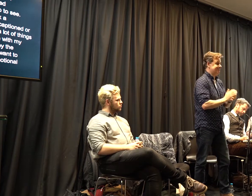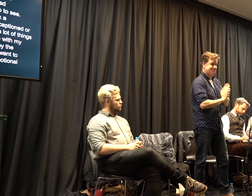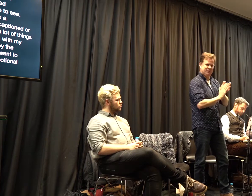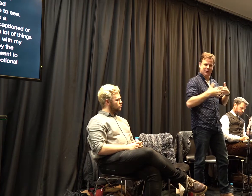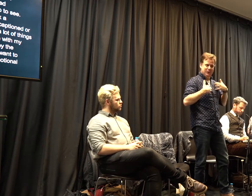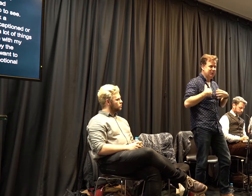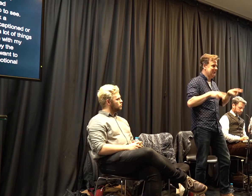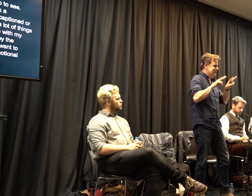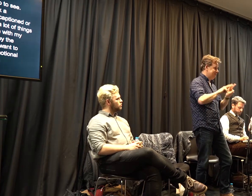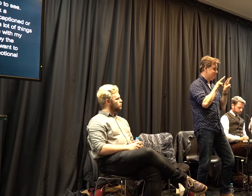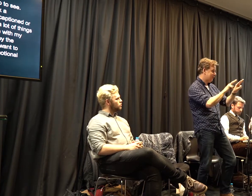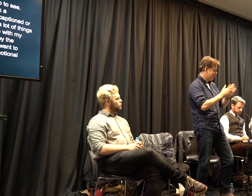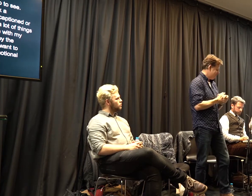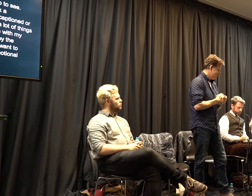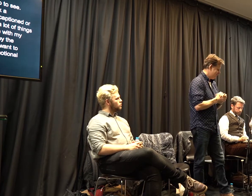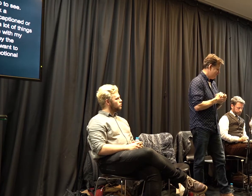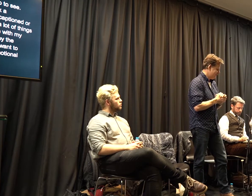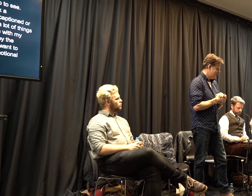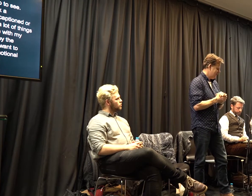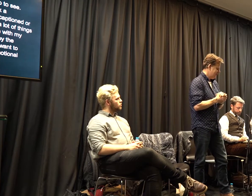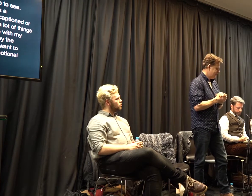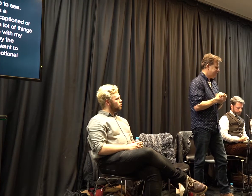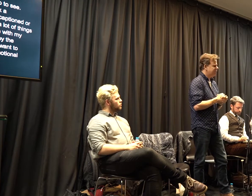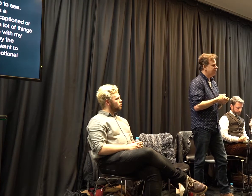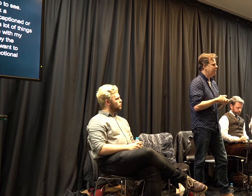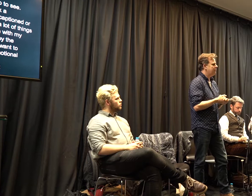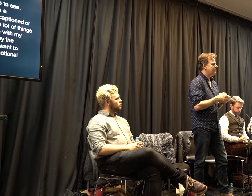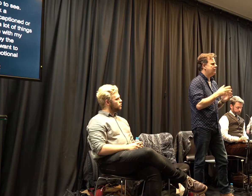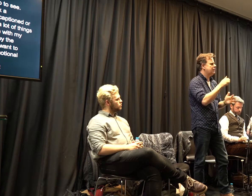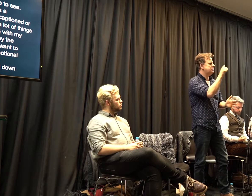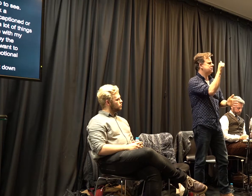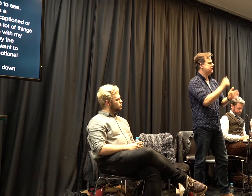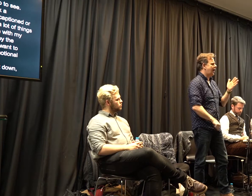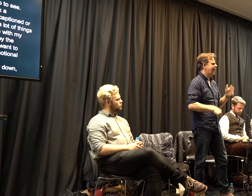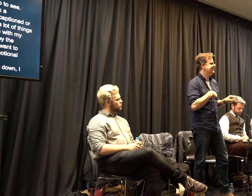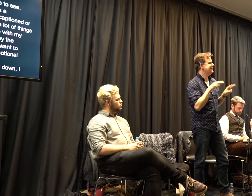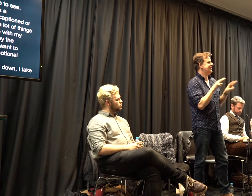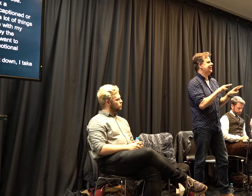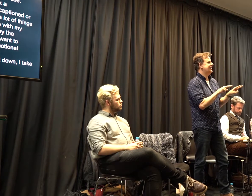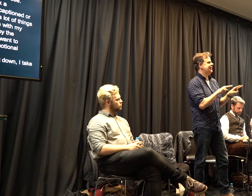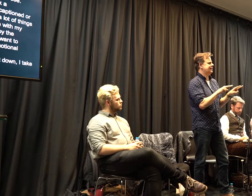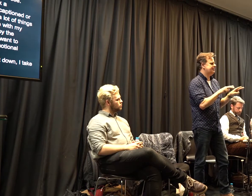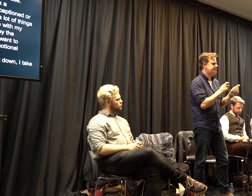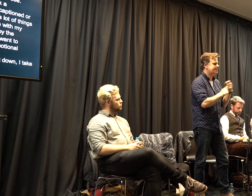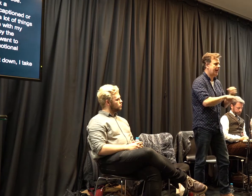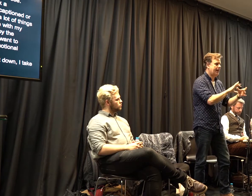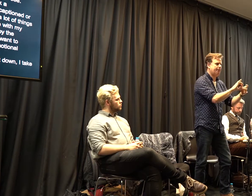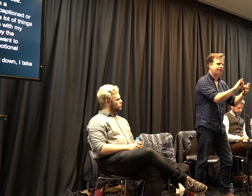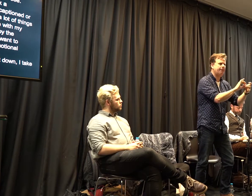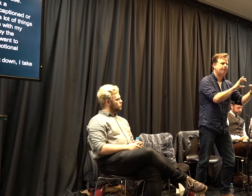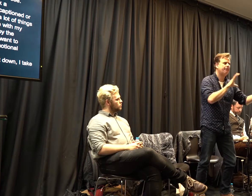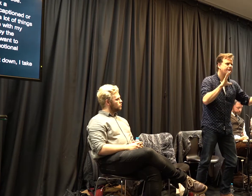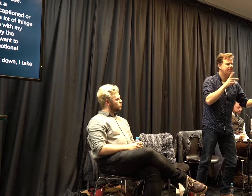When it's a captioned performance, and I sit down and take my seat, and the performance